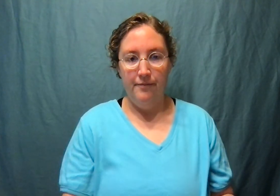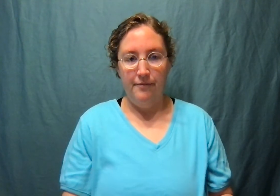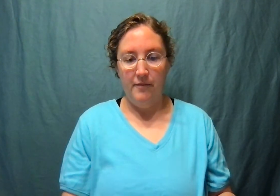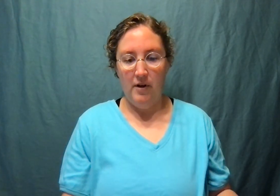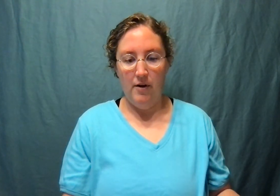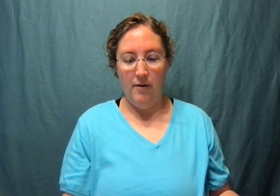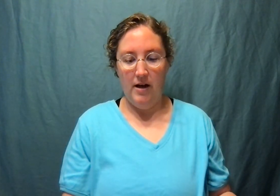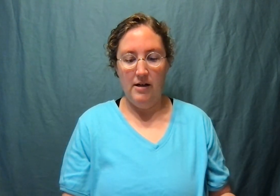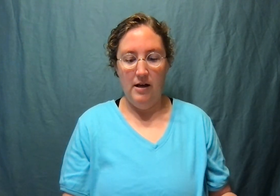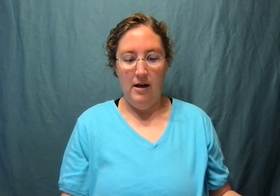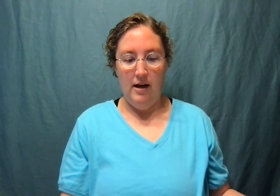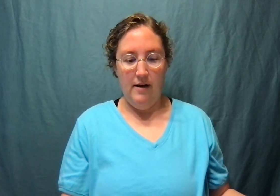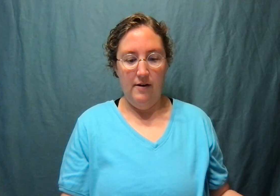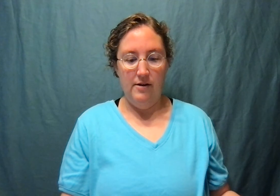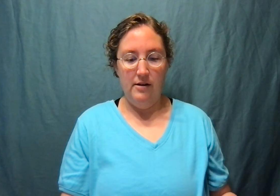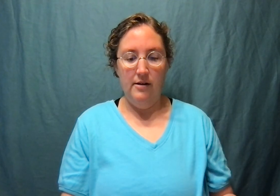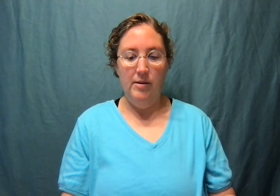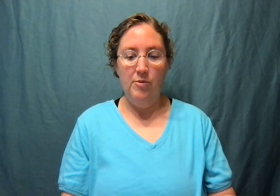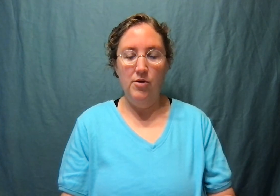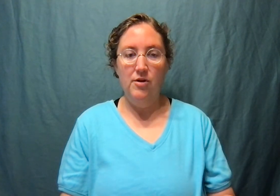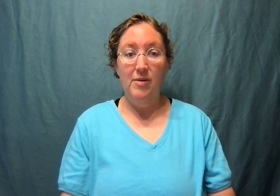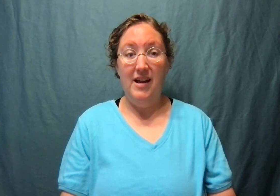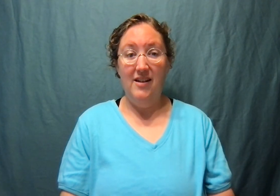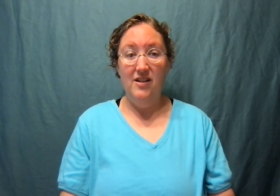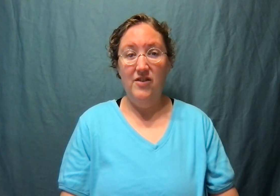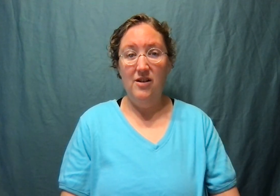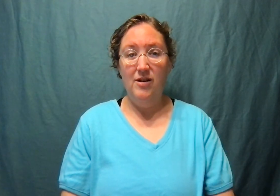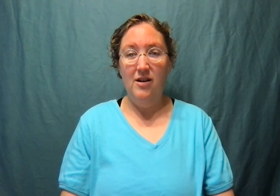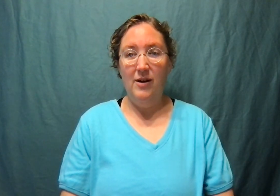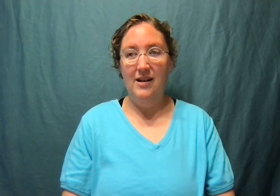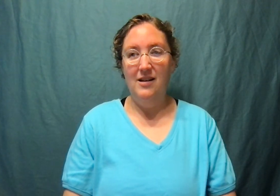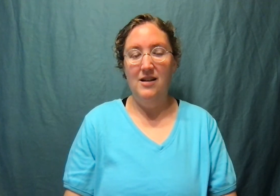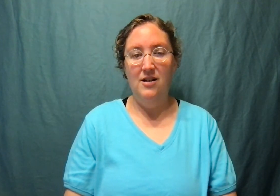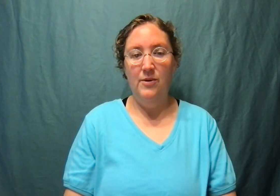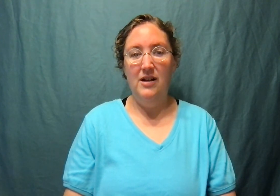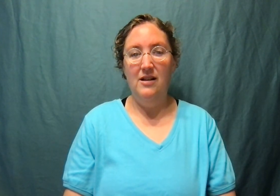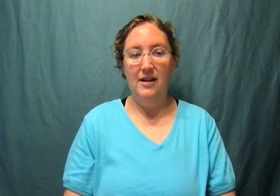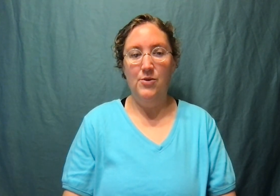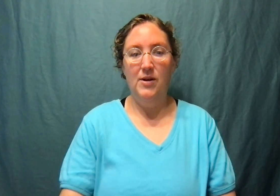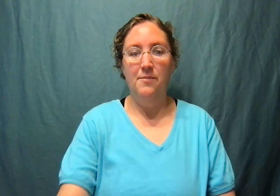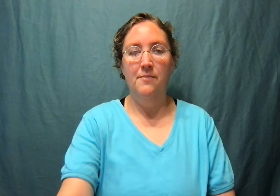All right. And there is a little bit more, so I'm going to end this video now and continue it in the next one.